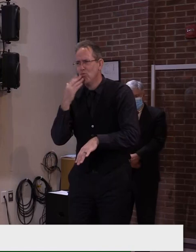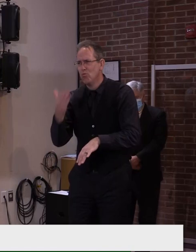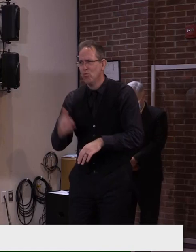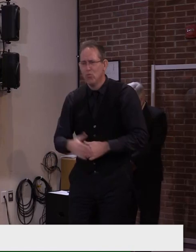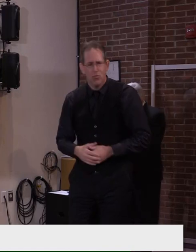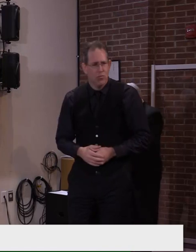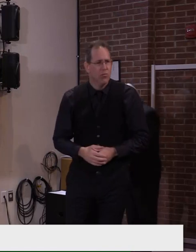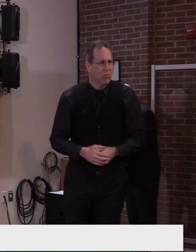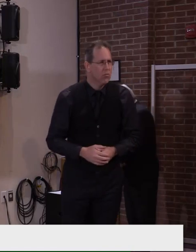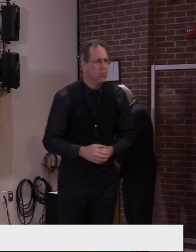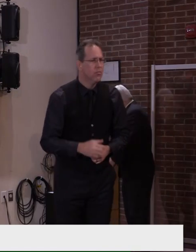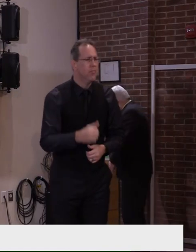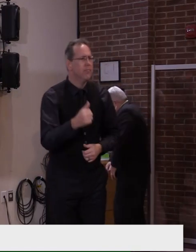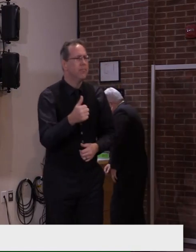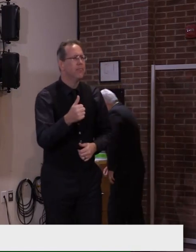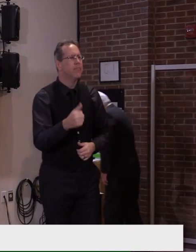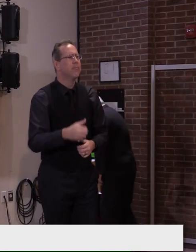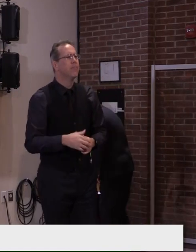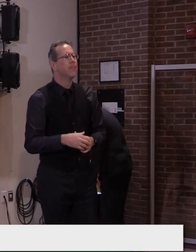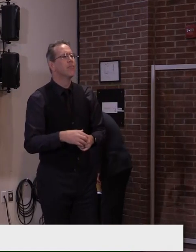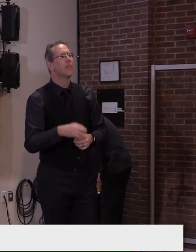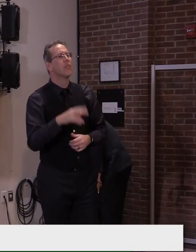Guy Page, Vermont Daily Chronicle.